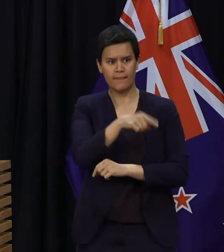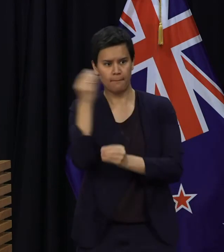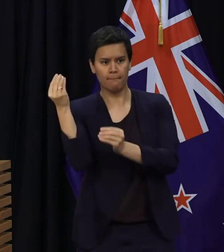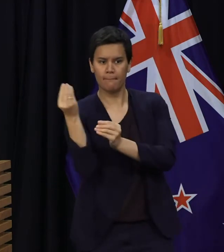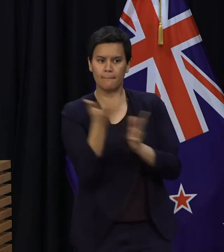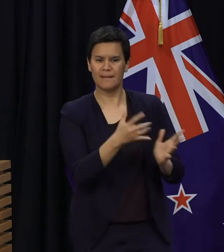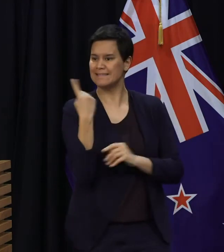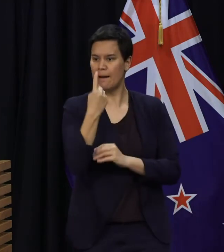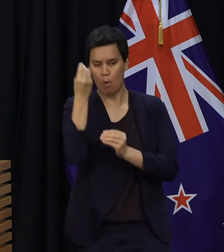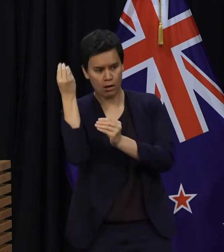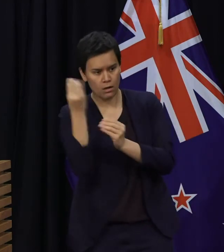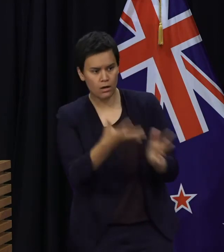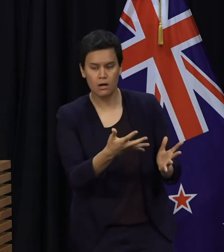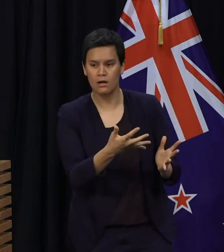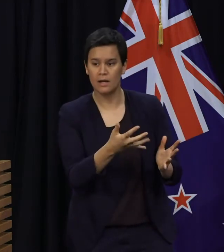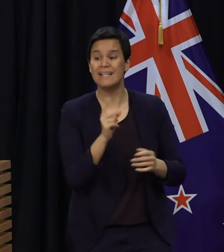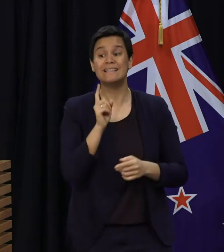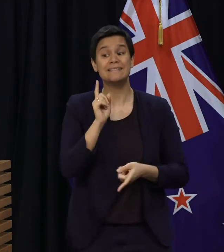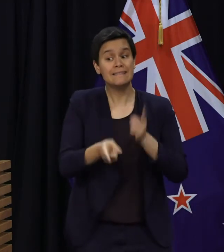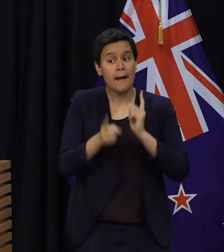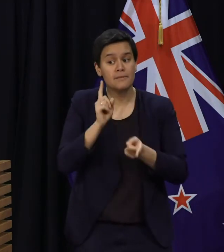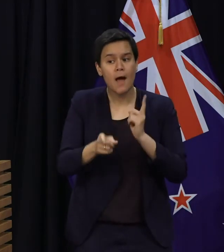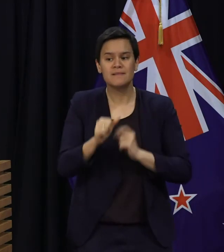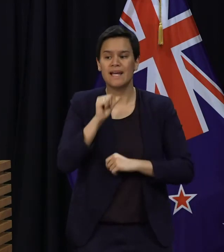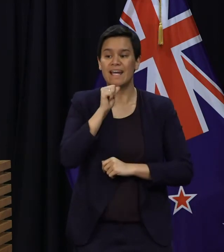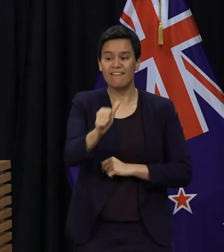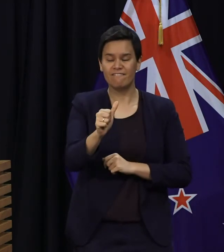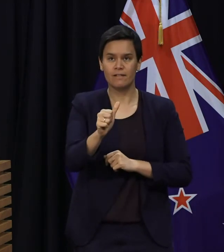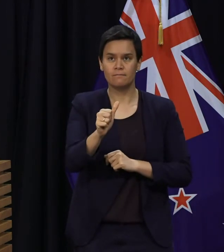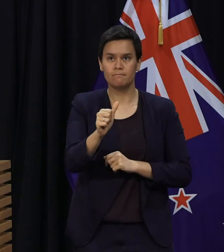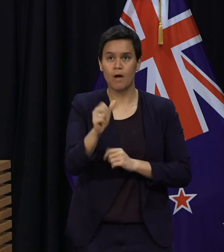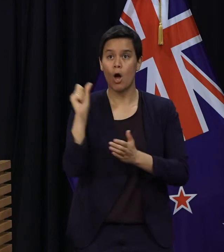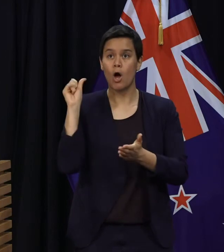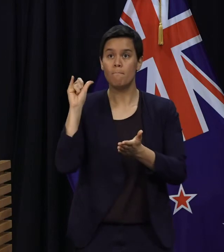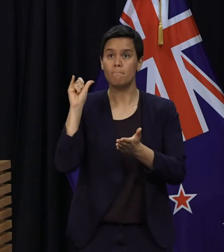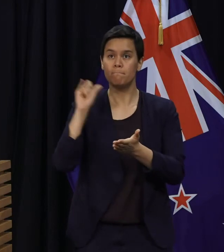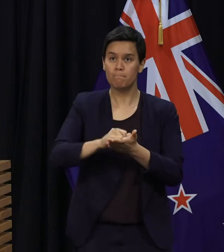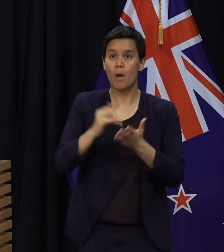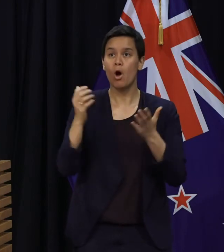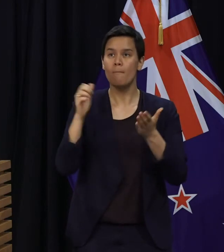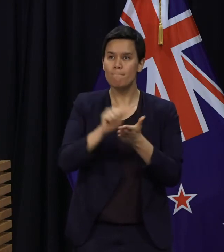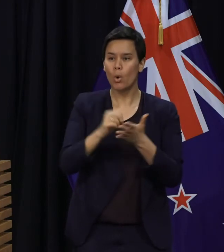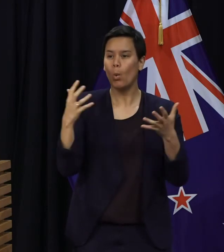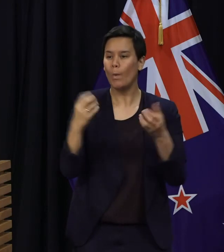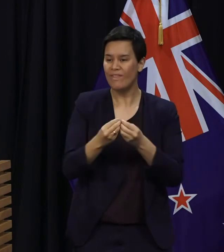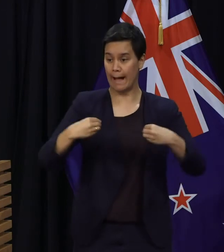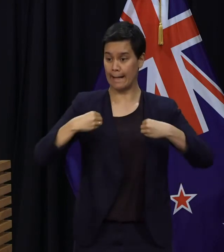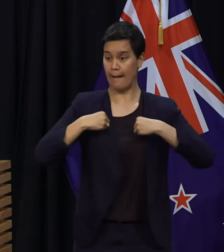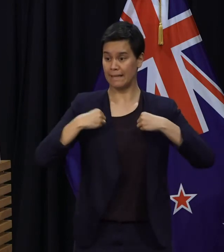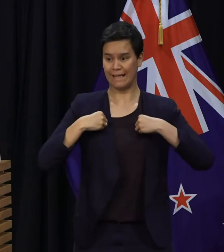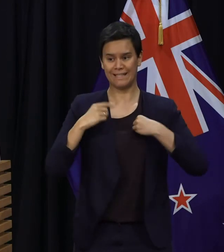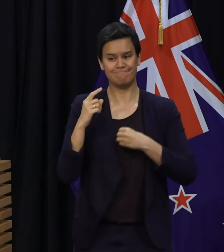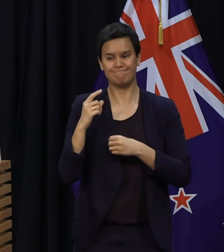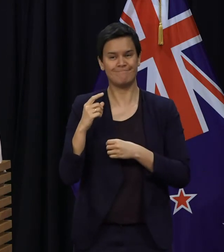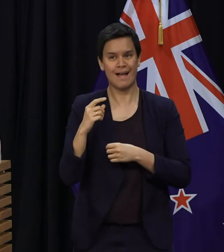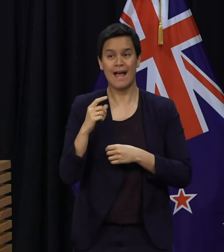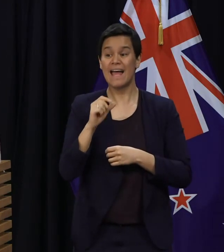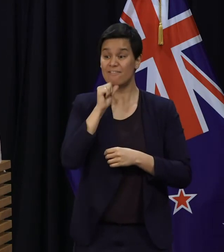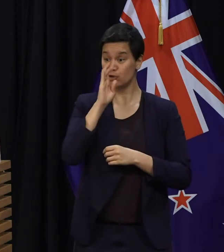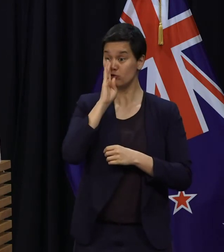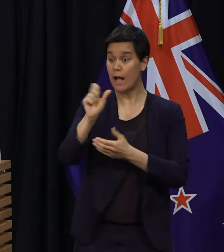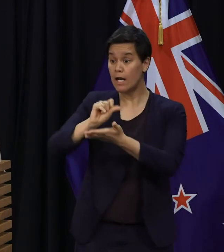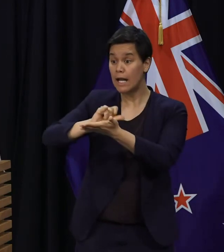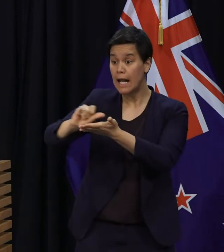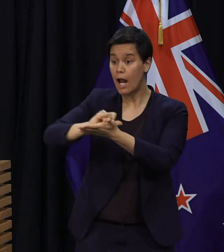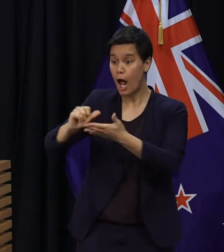booking indirectly, so they weren't directly booking with an airline, that has proven problematic if they were using third parties to